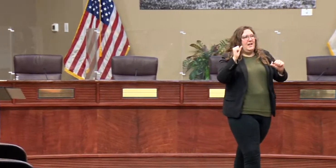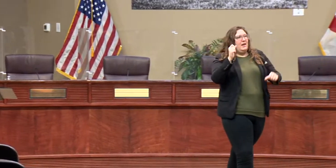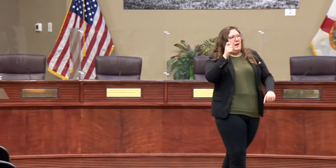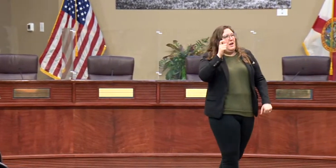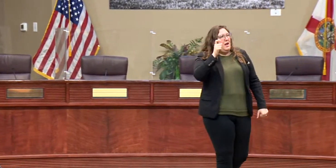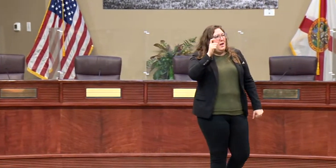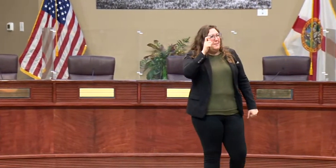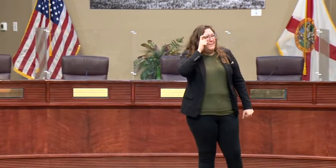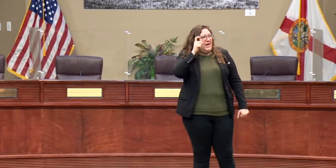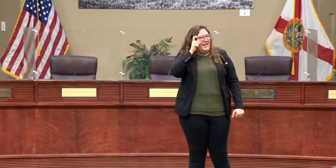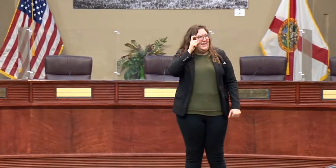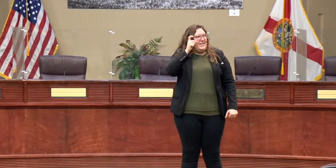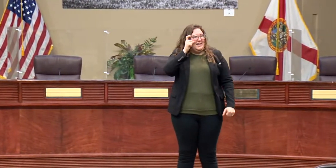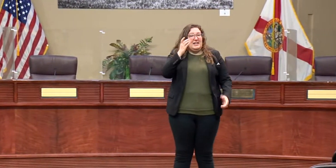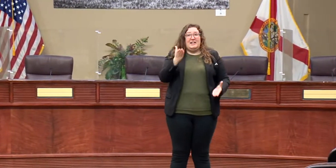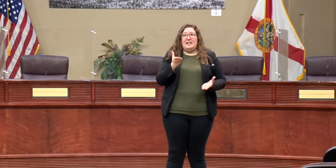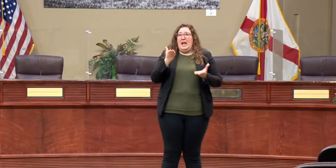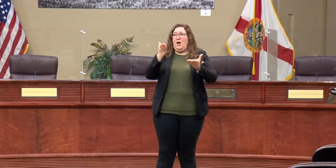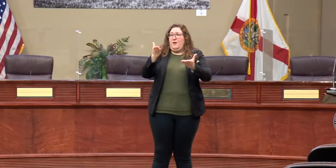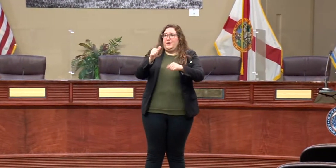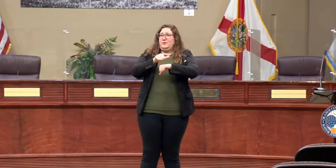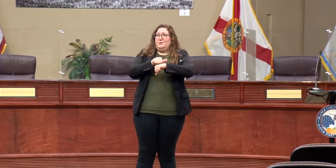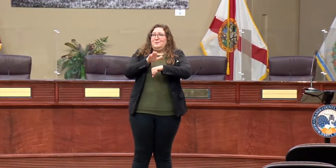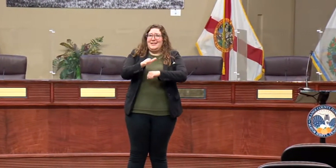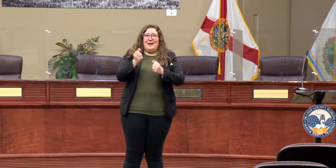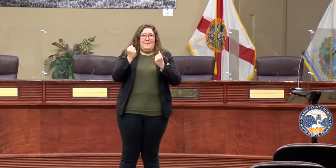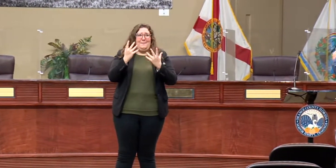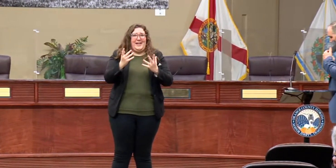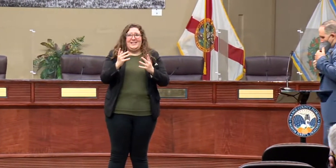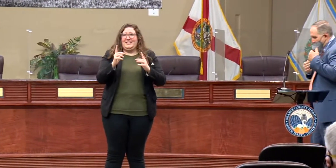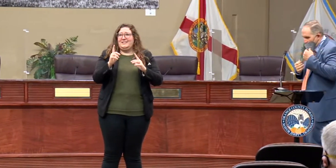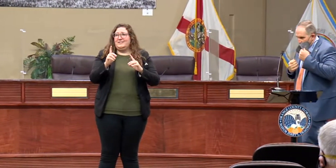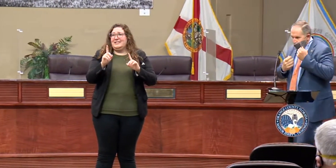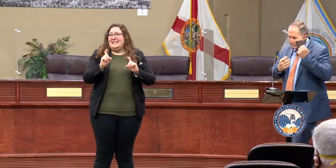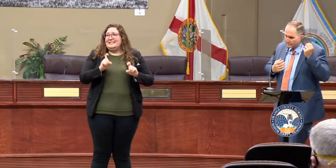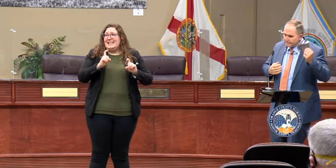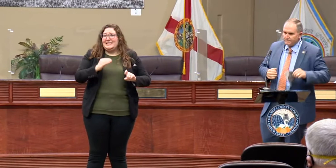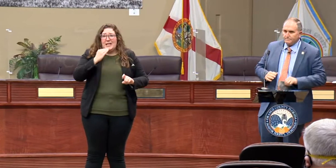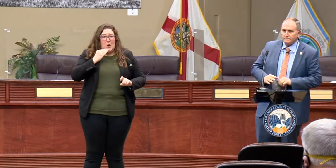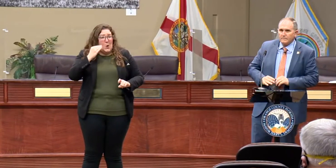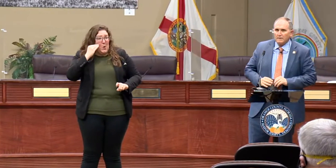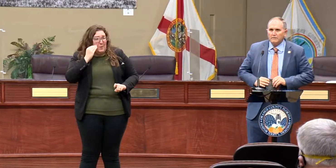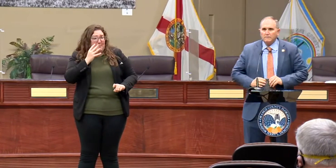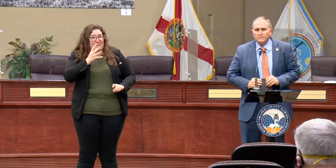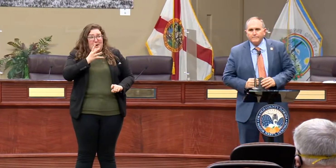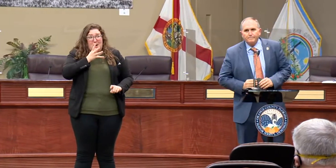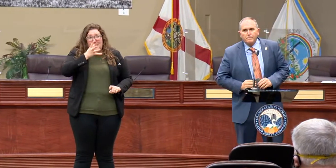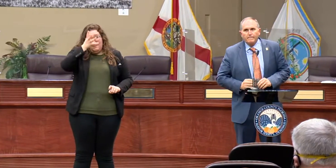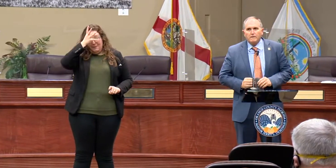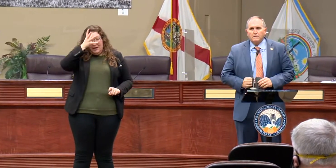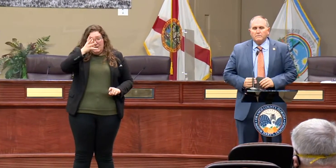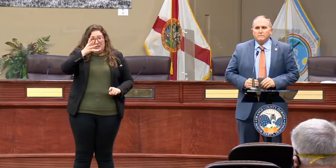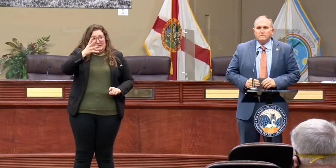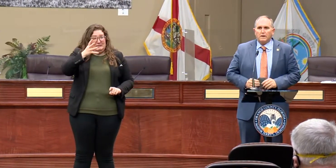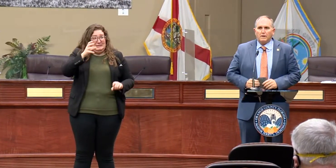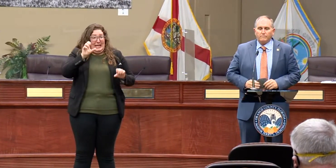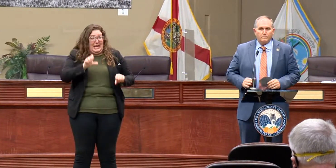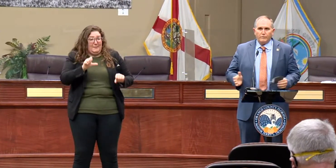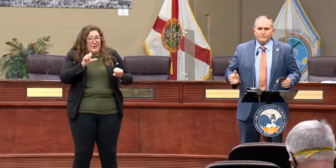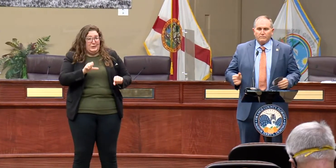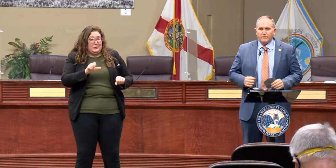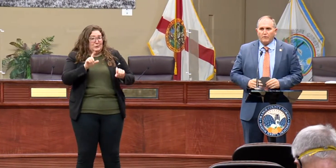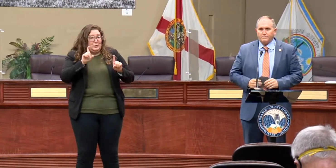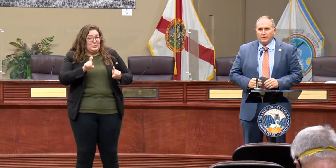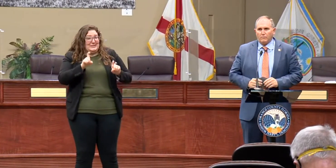of tests to schools, can parents now expect to get tests sent home with their children, or what are you expecting with that offer?